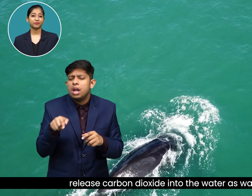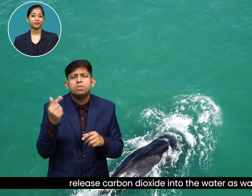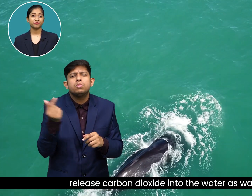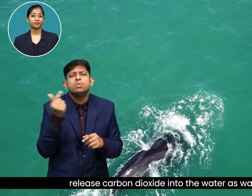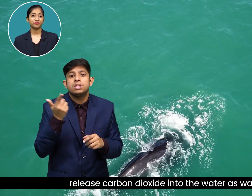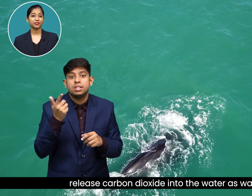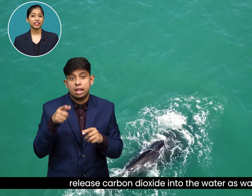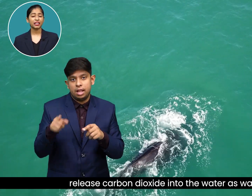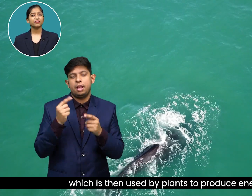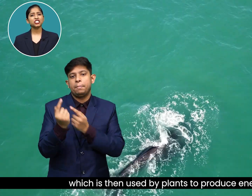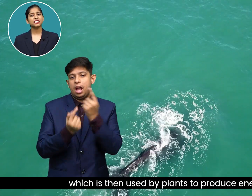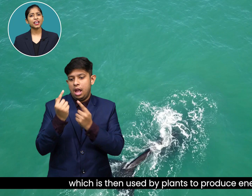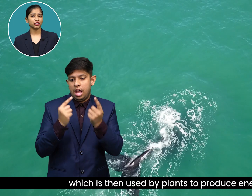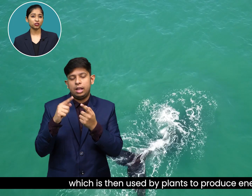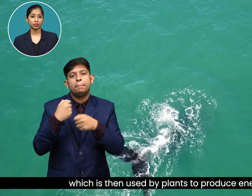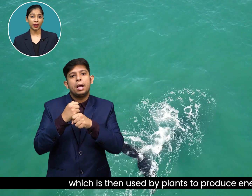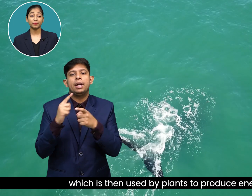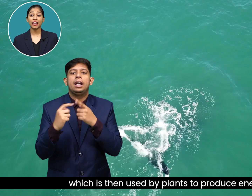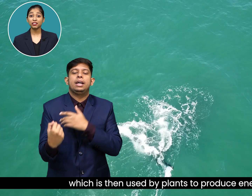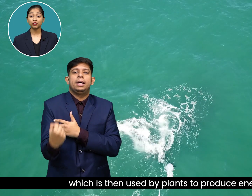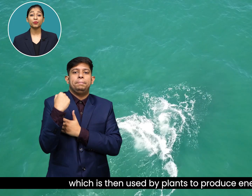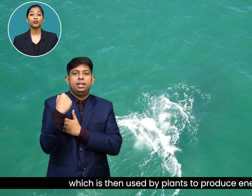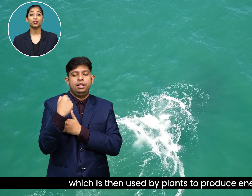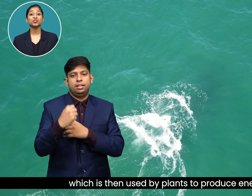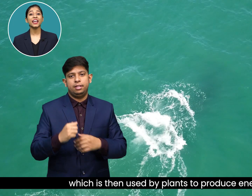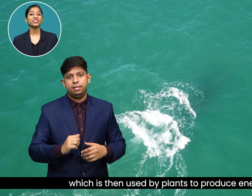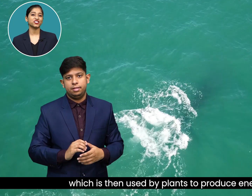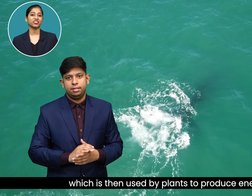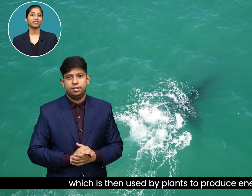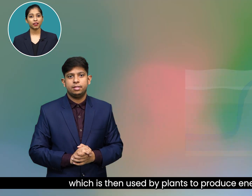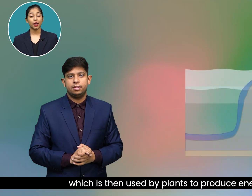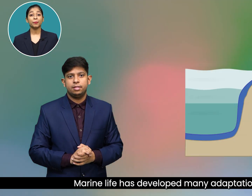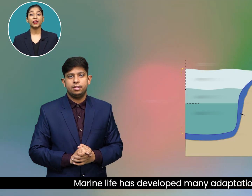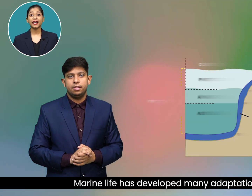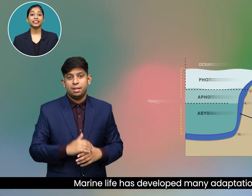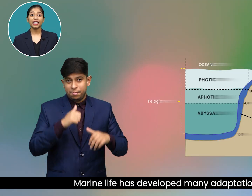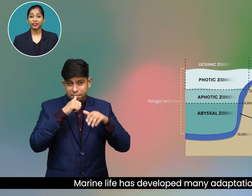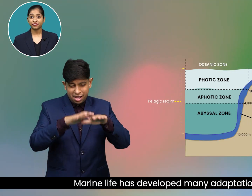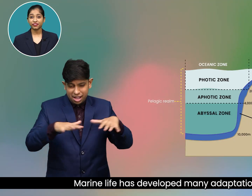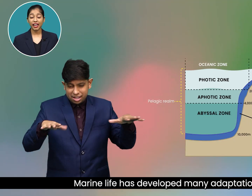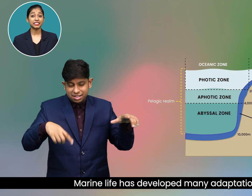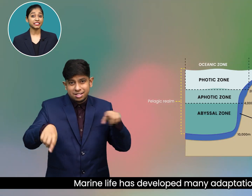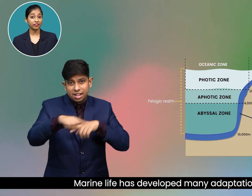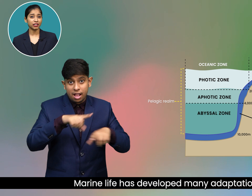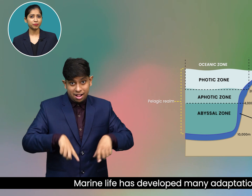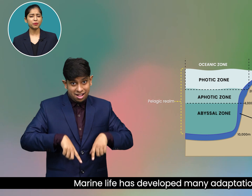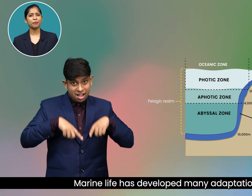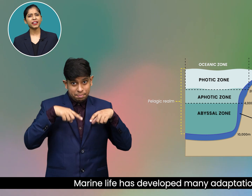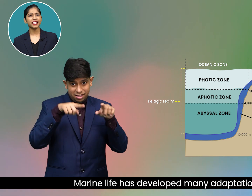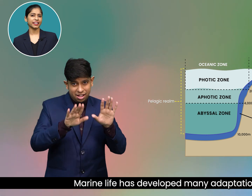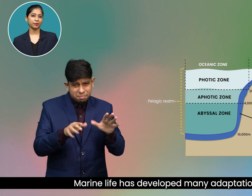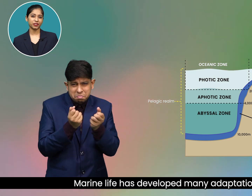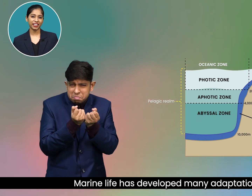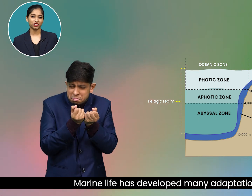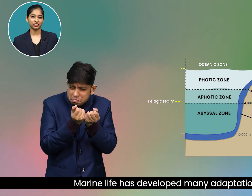waste, which is then used by plants to produce energy. Marine life has developed